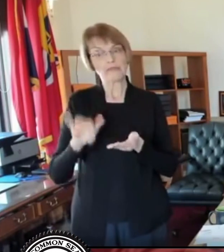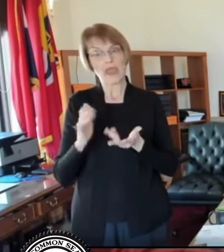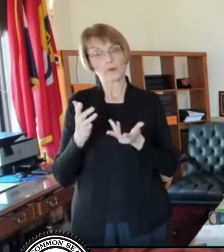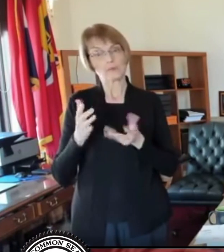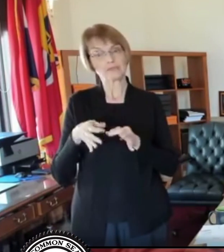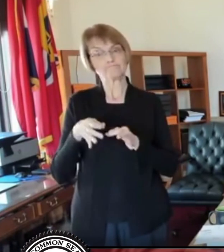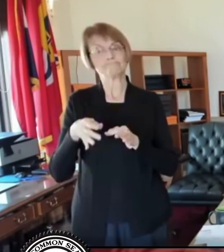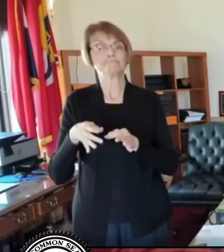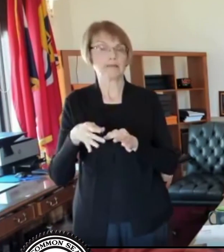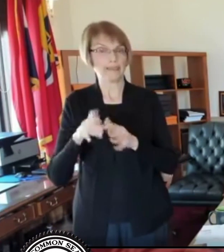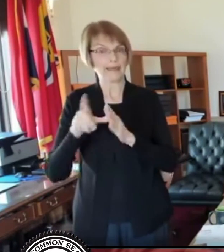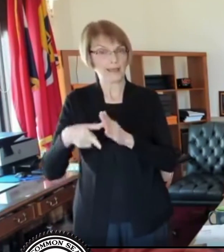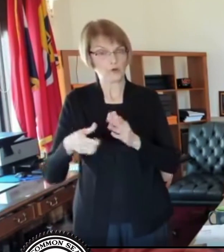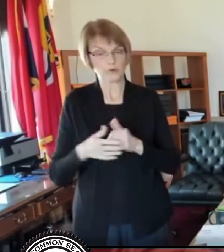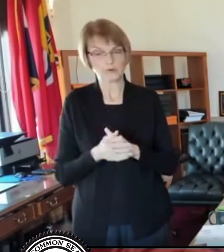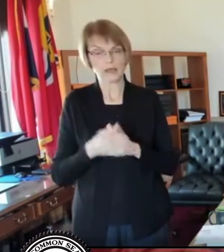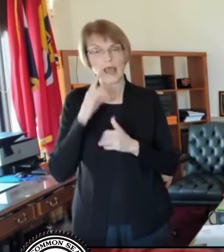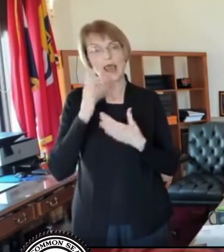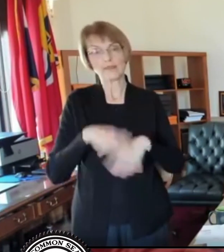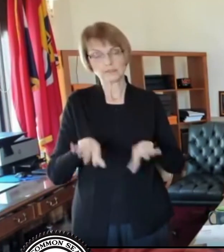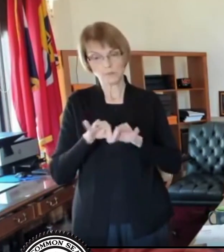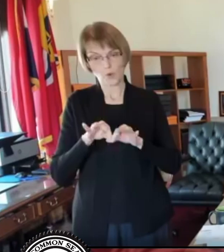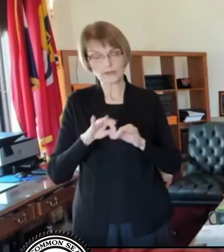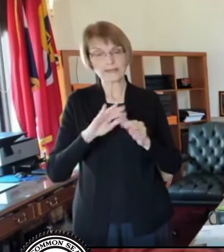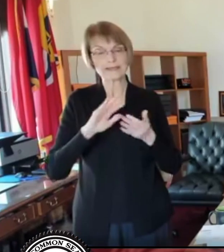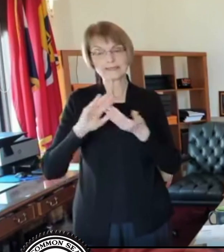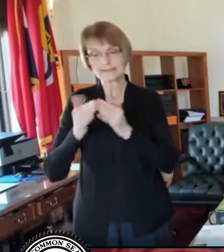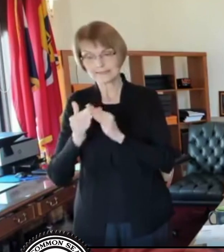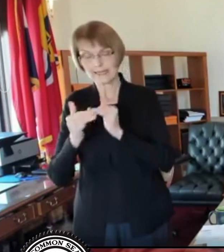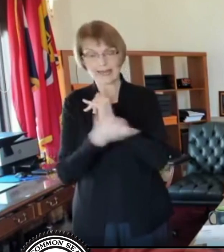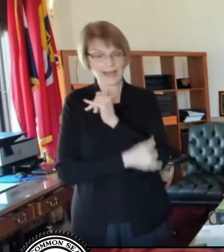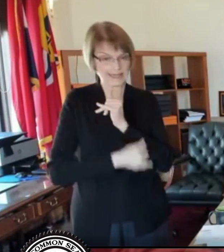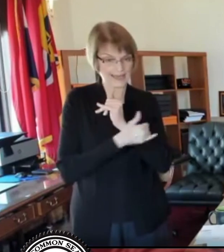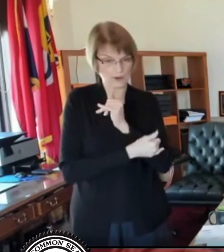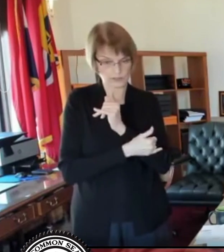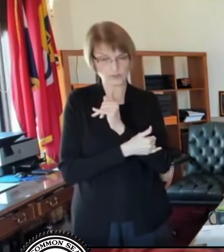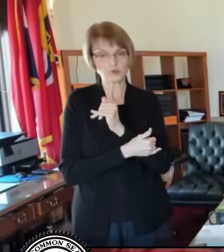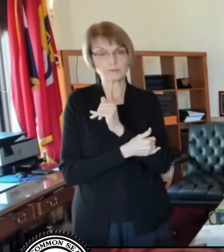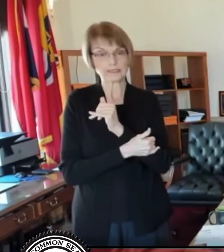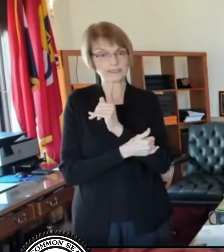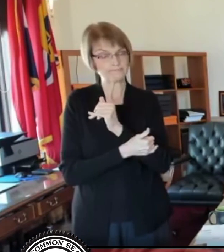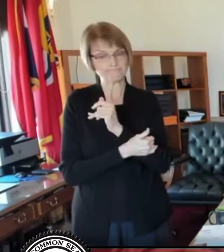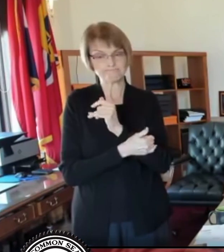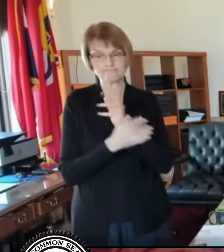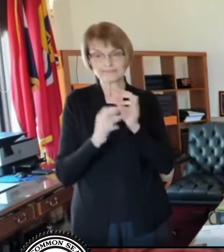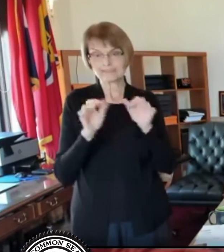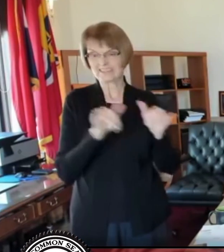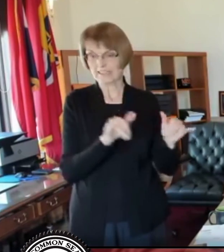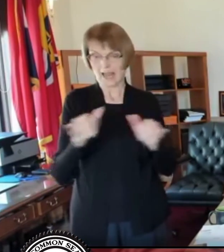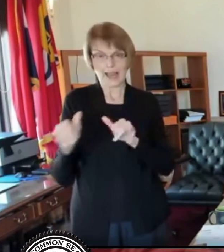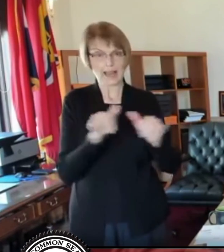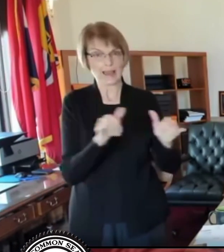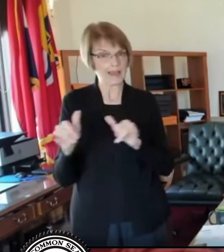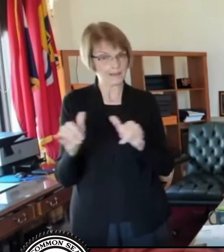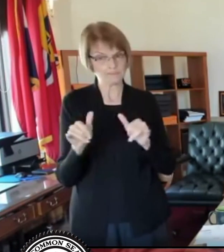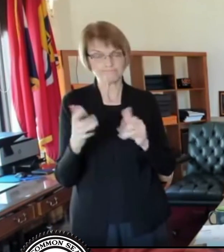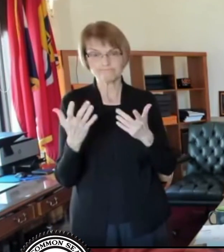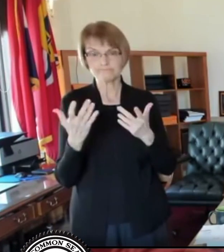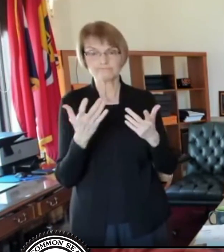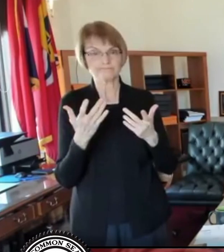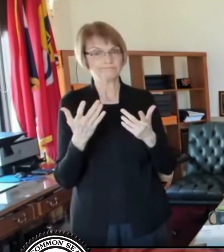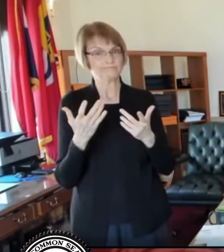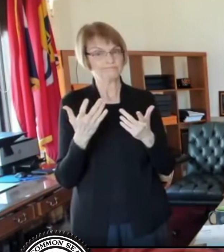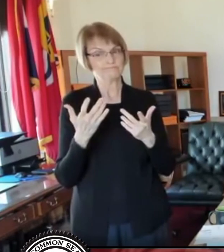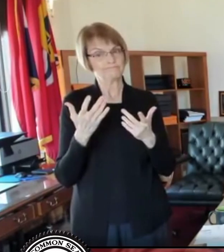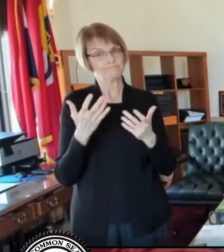I think it's important for the city and the county to be as in sync as possible on these guidelines,